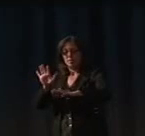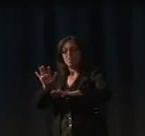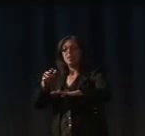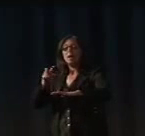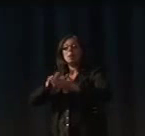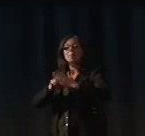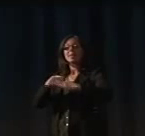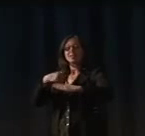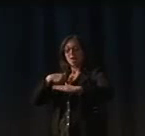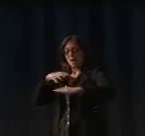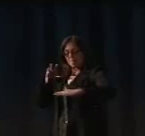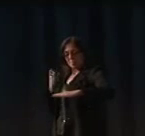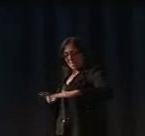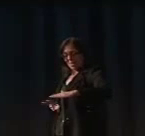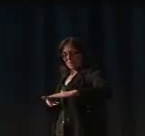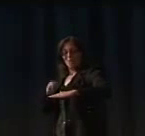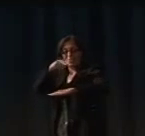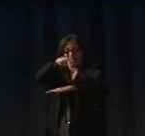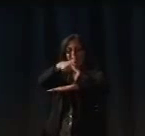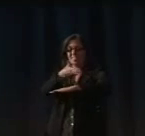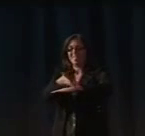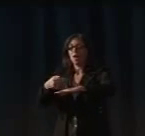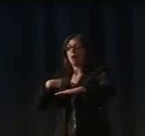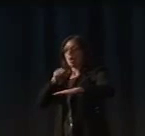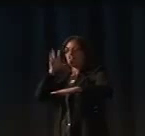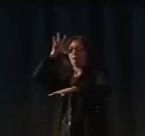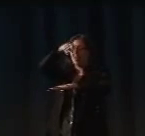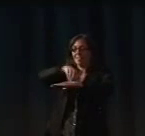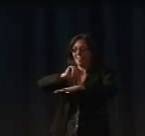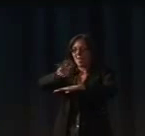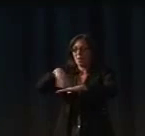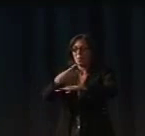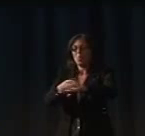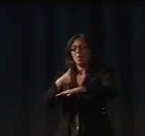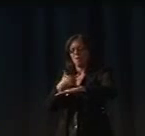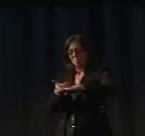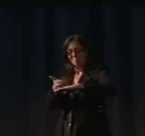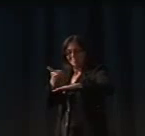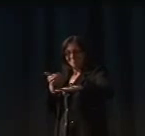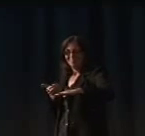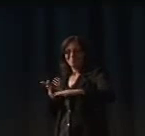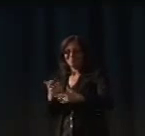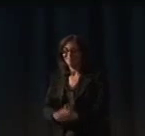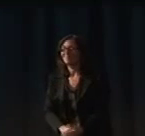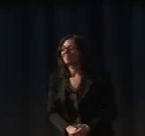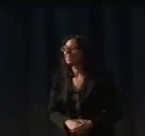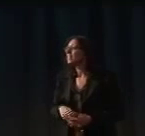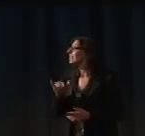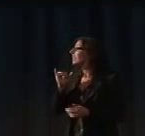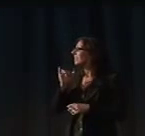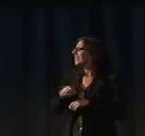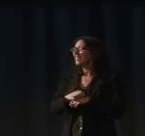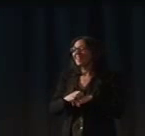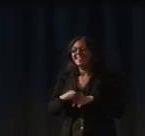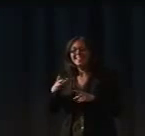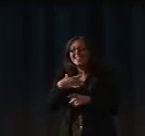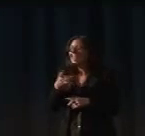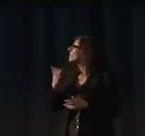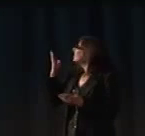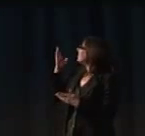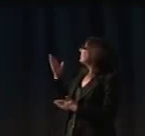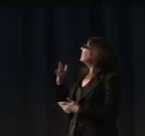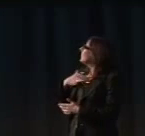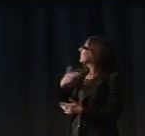is interesting me, as David Kaiser reminded us of the anthropology of the modern. The anthropology of the modern is interesting because it's